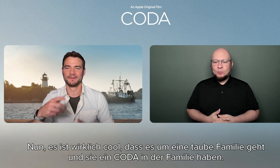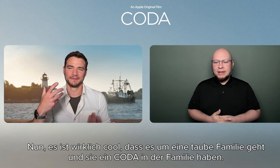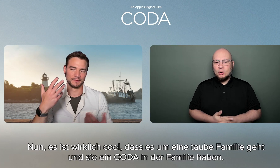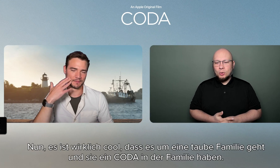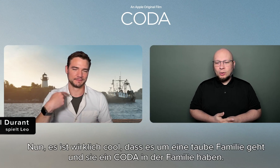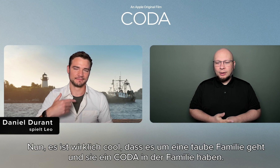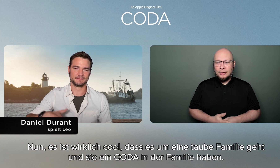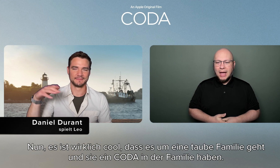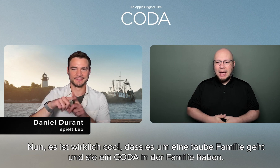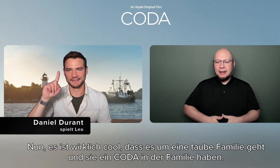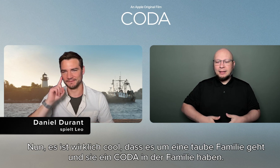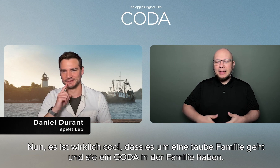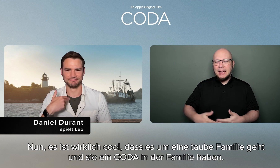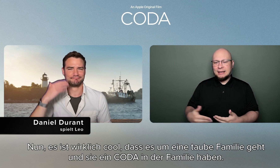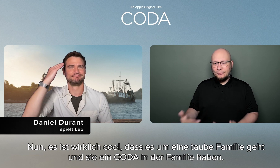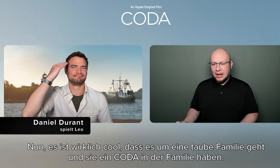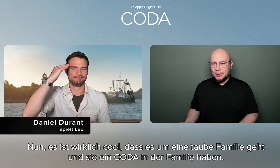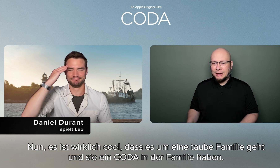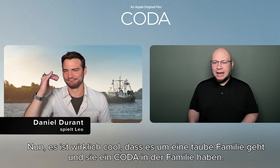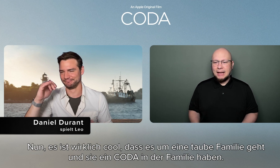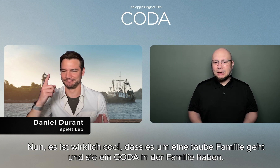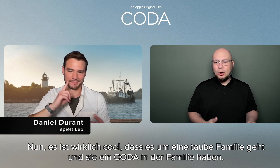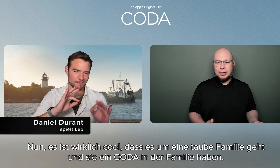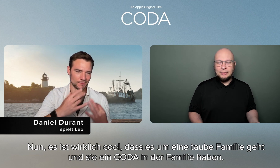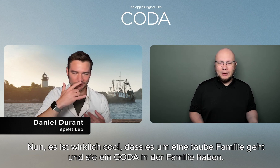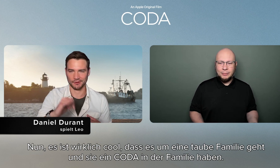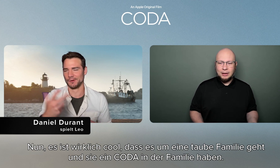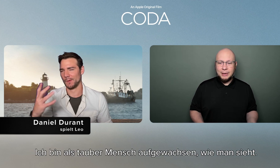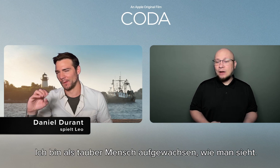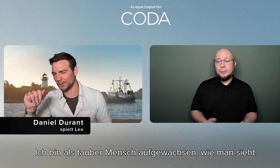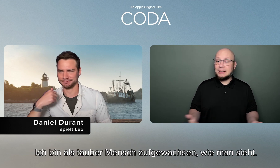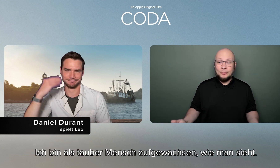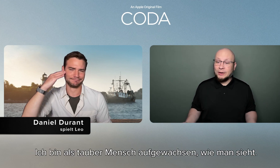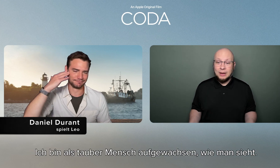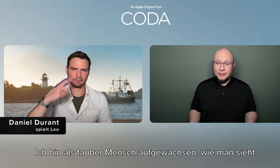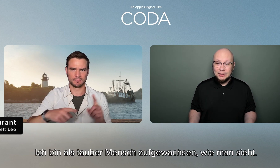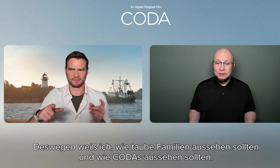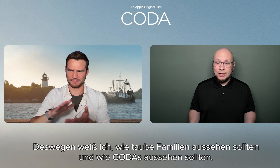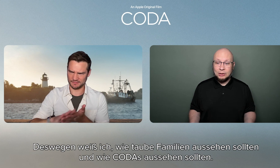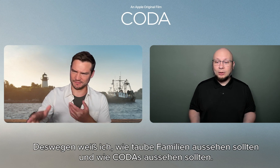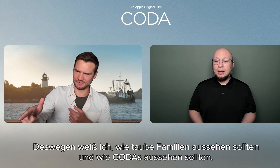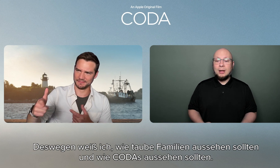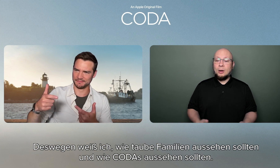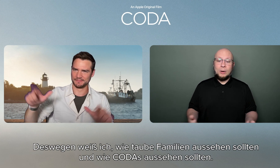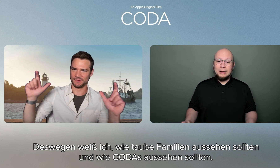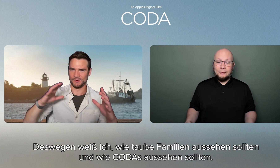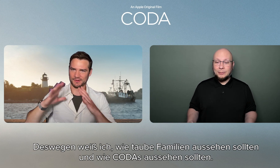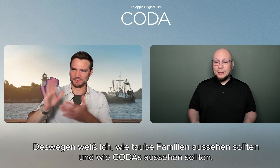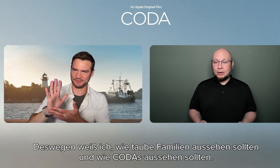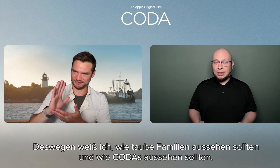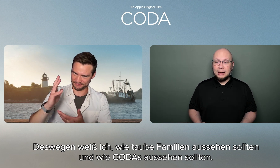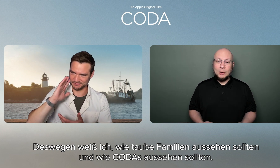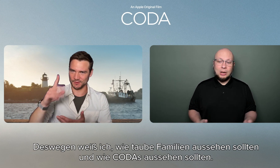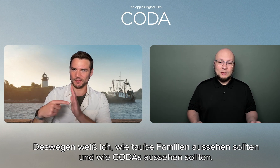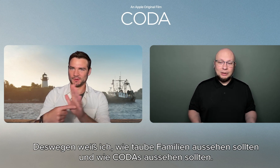Well, it's really cool that they had a deaf family and a coda in the family. I mean, I grew up as a deaf person, obviously, so I knew what a deaf family